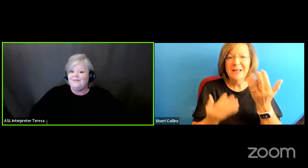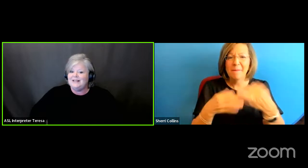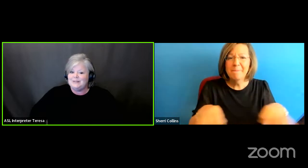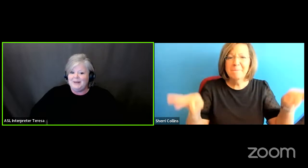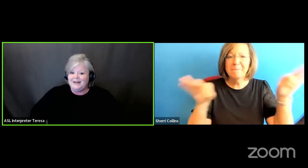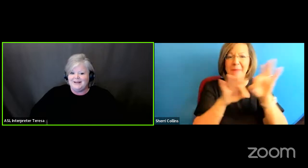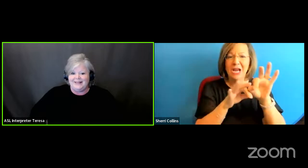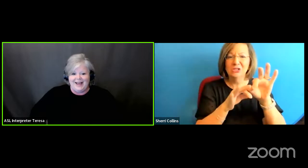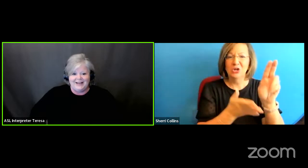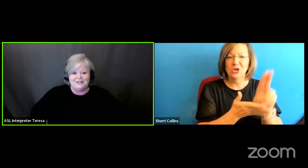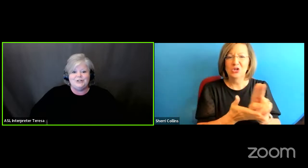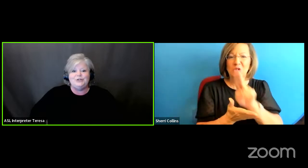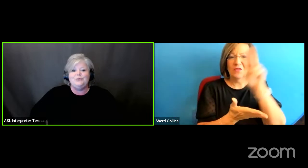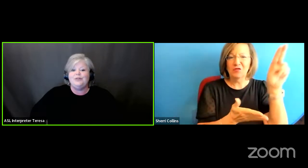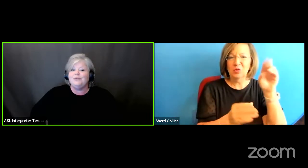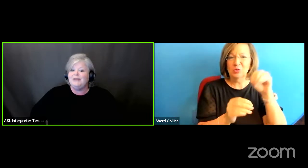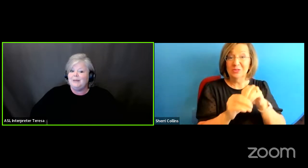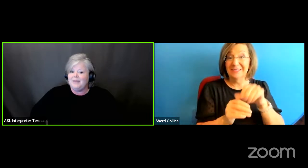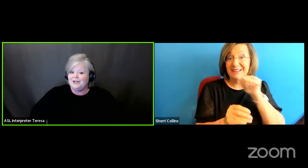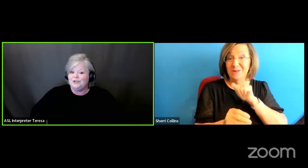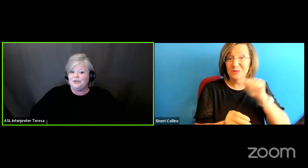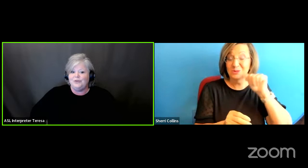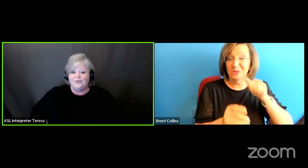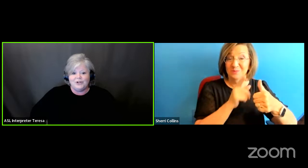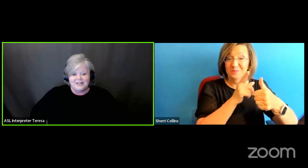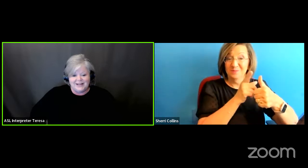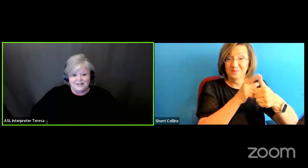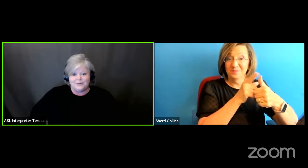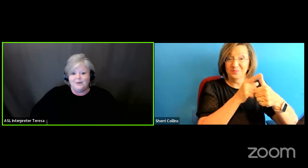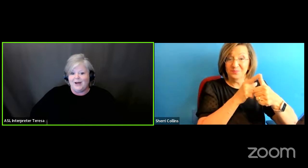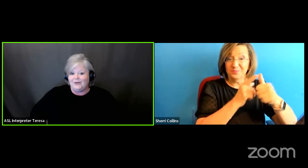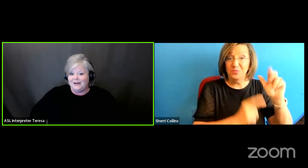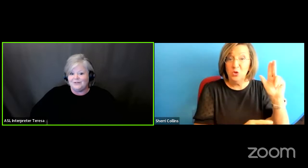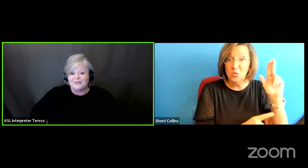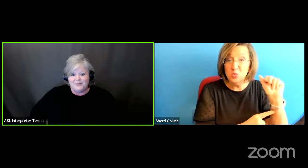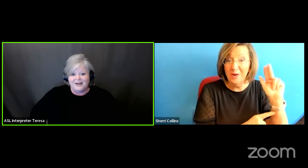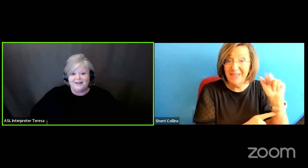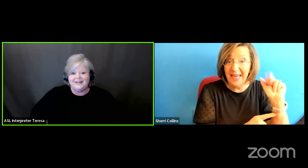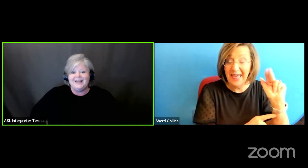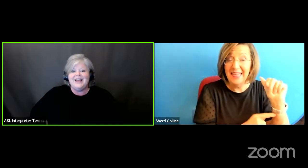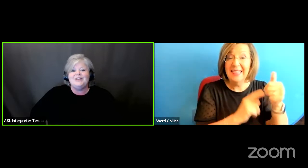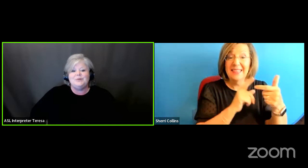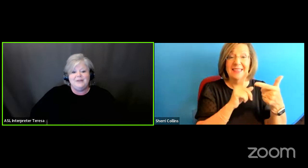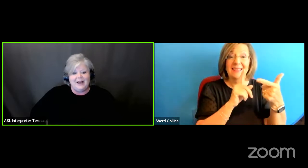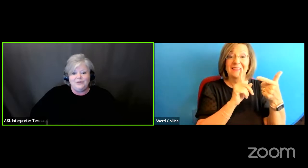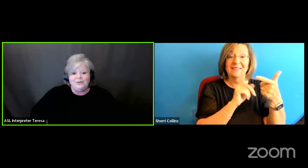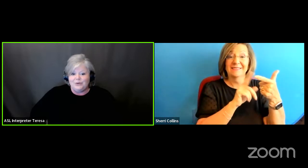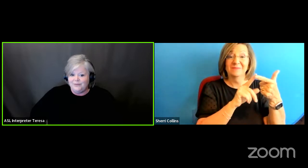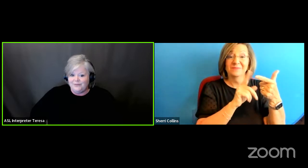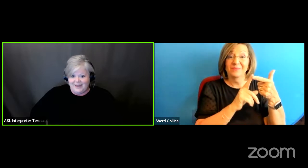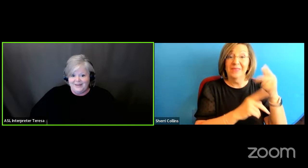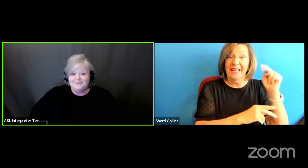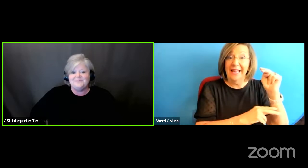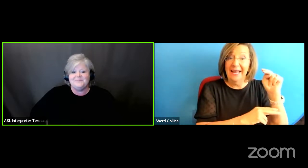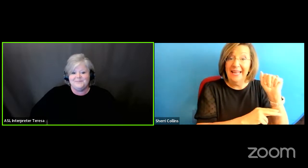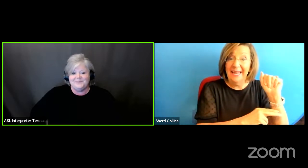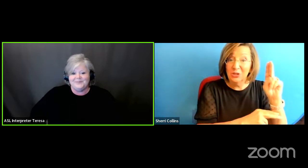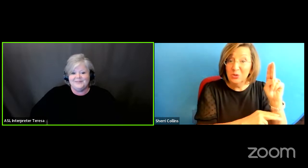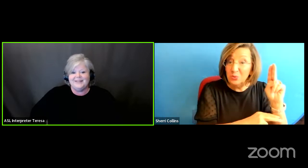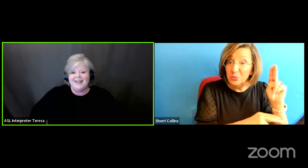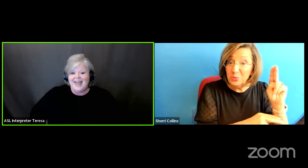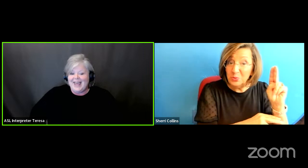that we have expanded that to 3 major universities throughout Arizona. So now U of A,